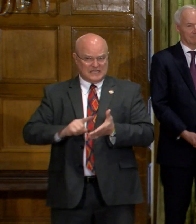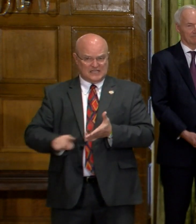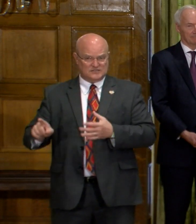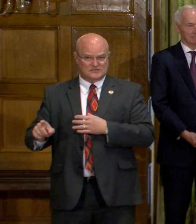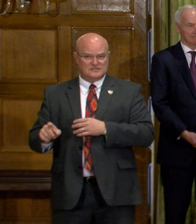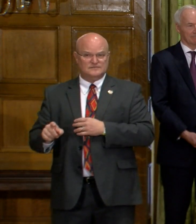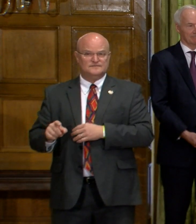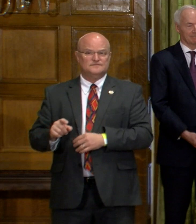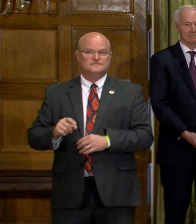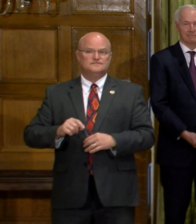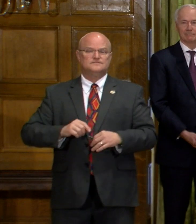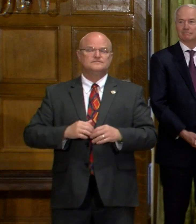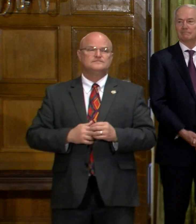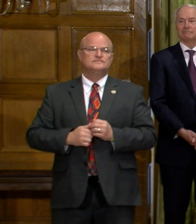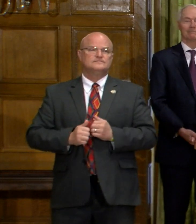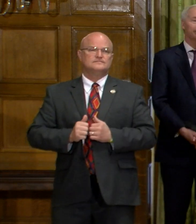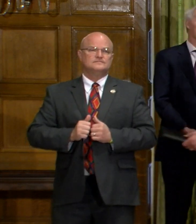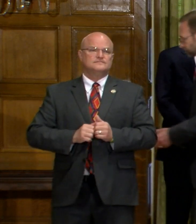investigations.